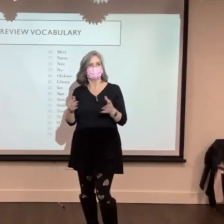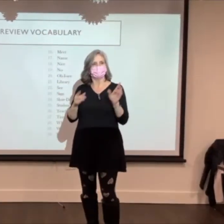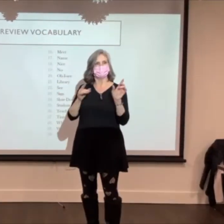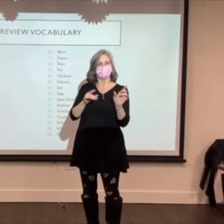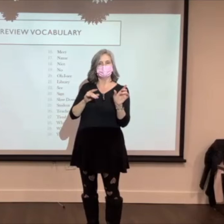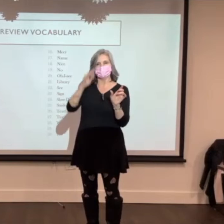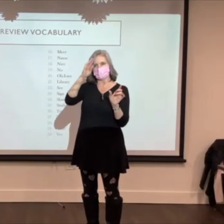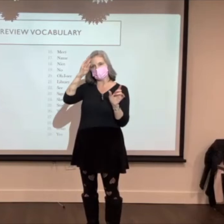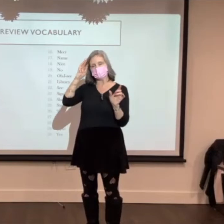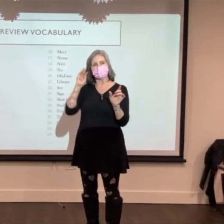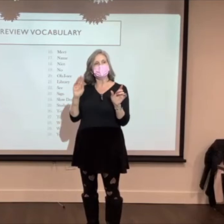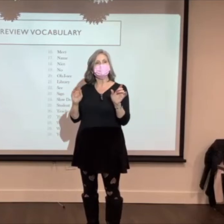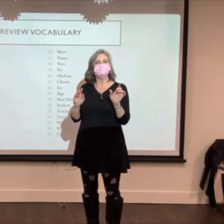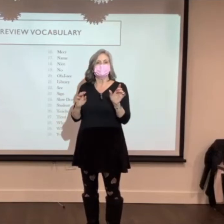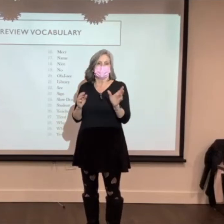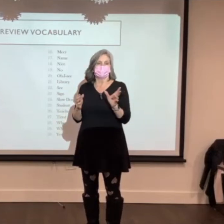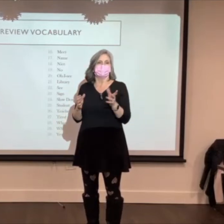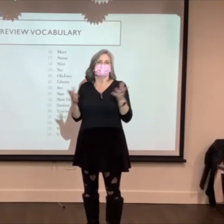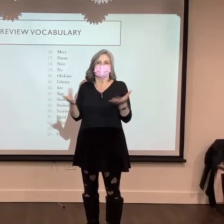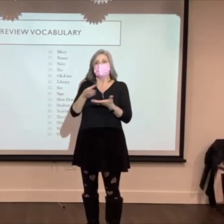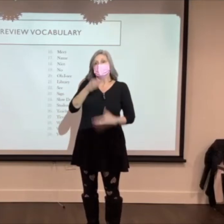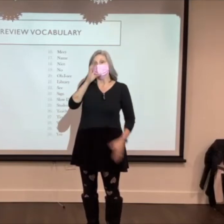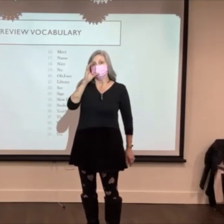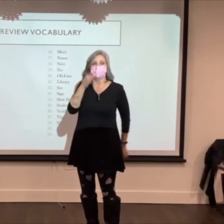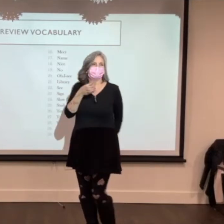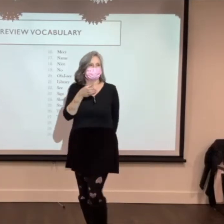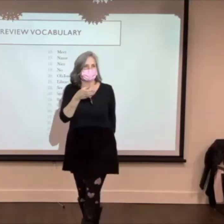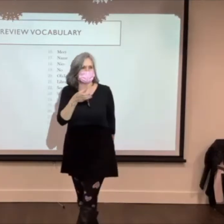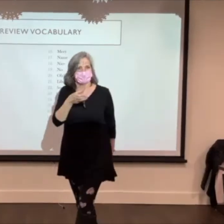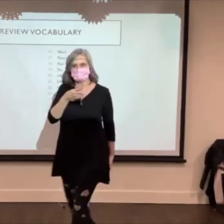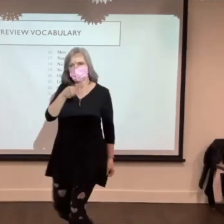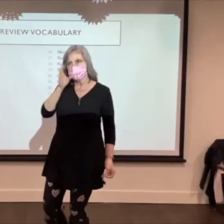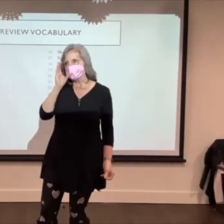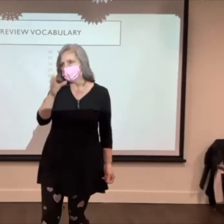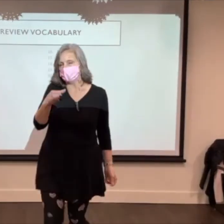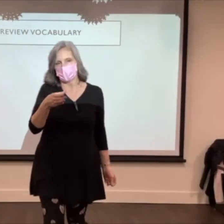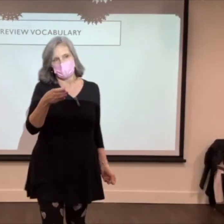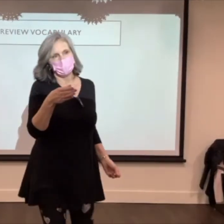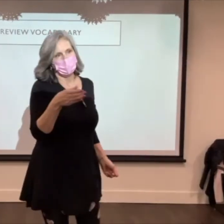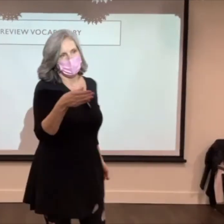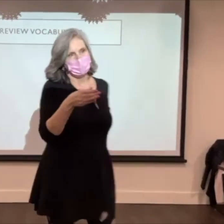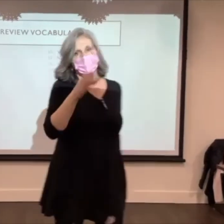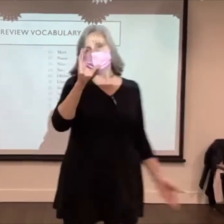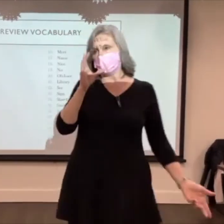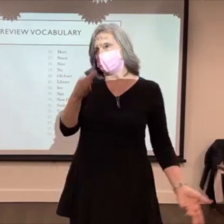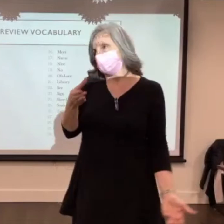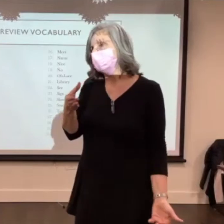the terms you can see, like if I did this, I wouldn't need to teach you that. What am I doing? I'm drinking,